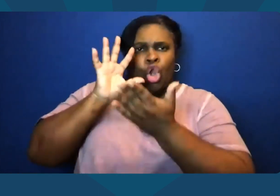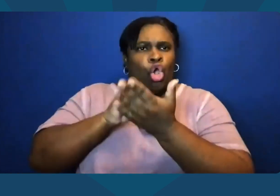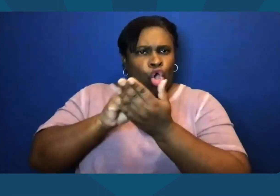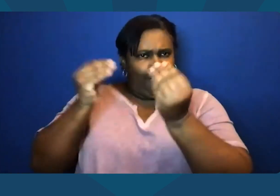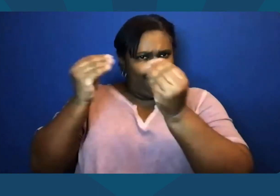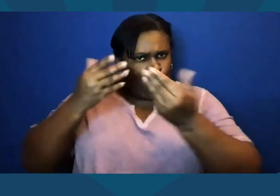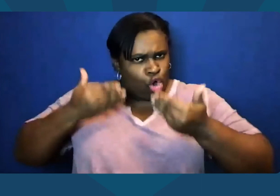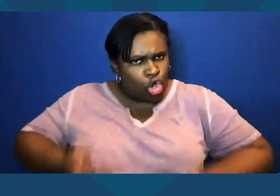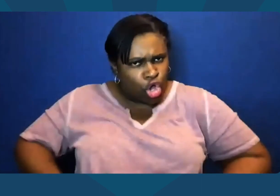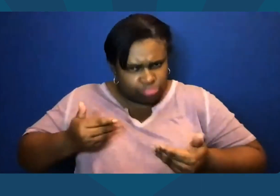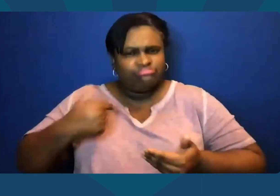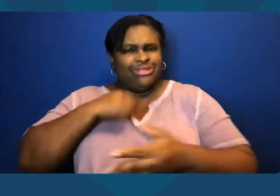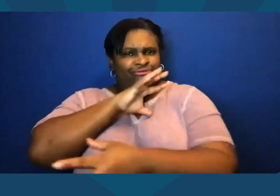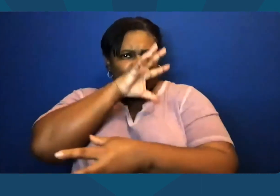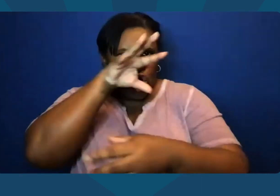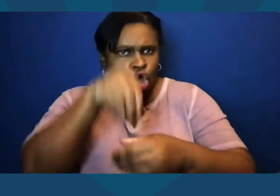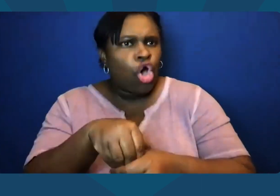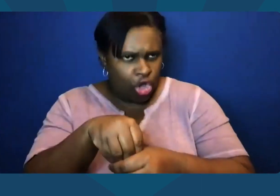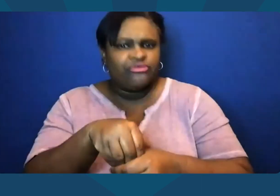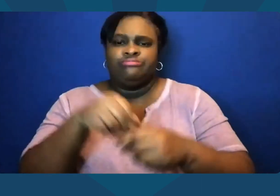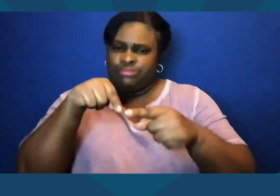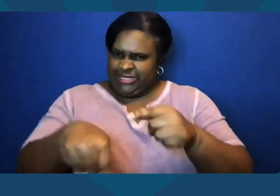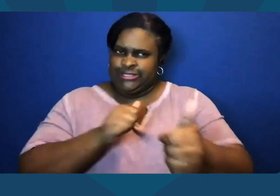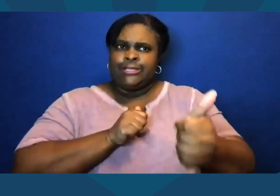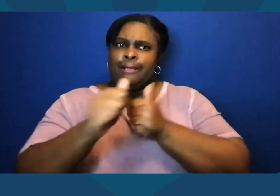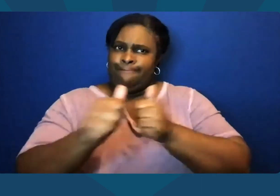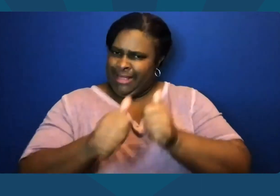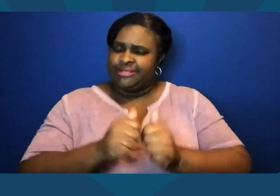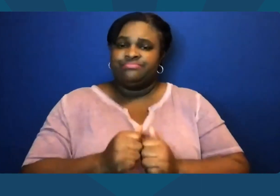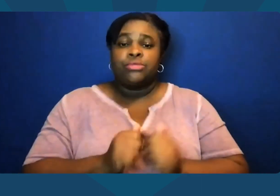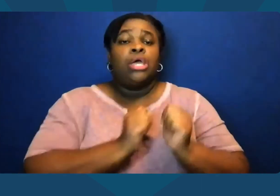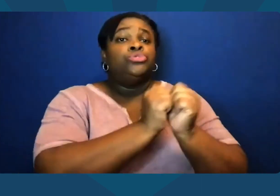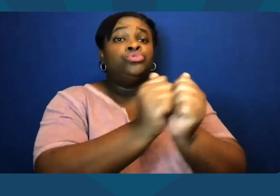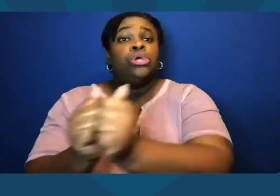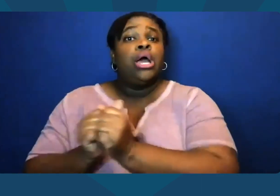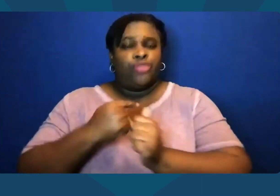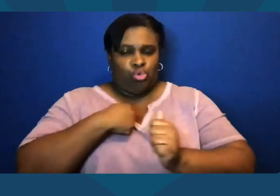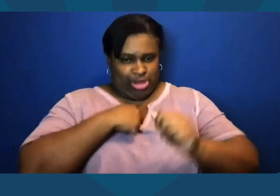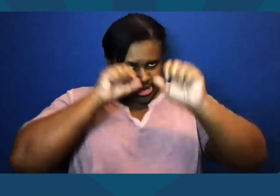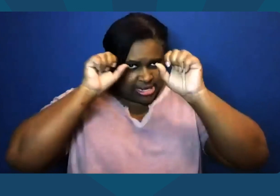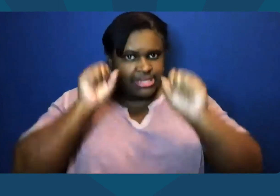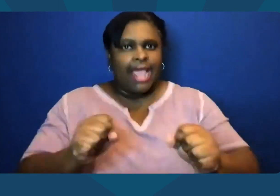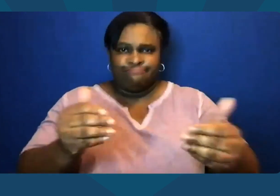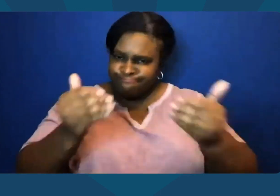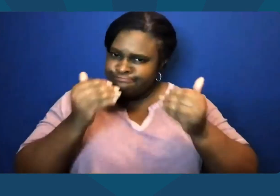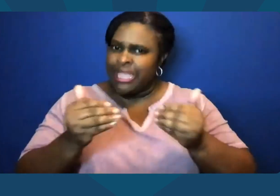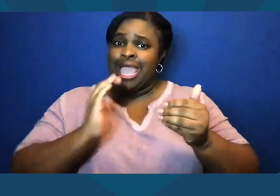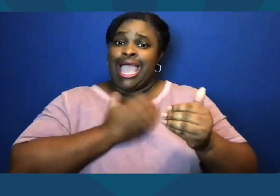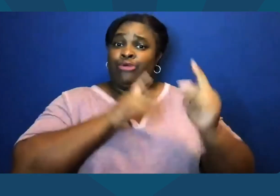I hope you'll visit my website to learn more and to get involved in my campaign.